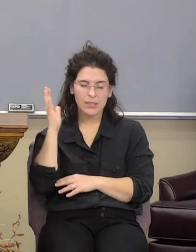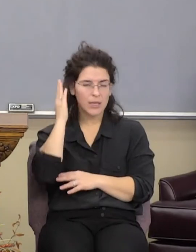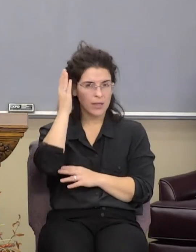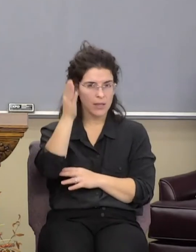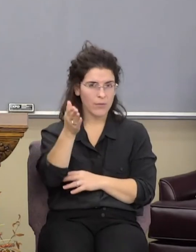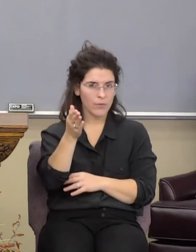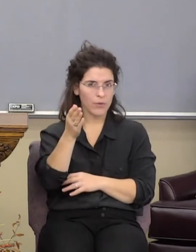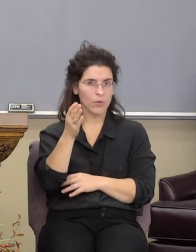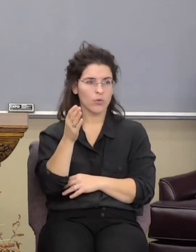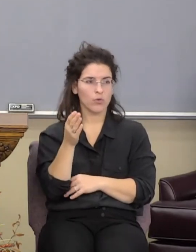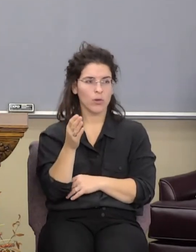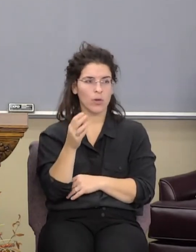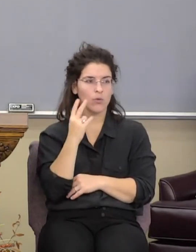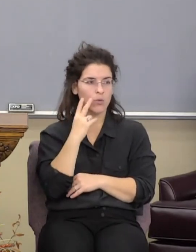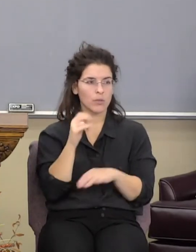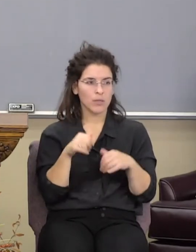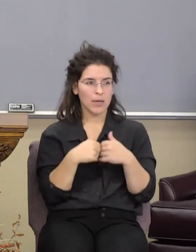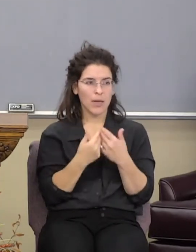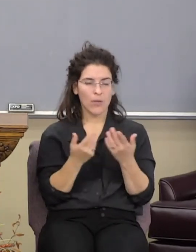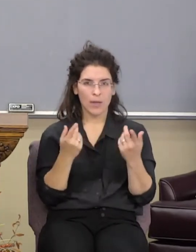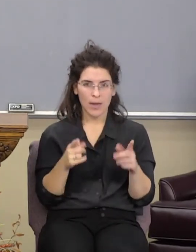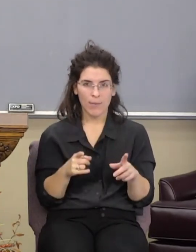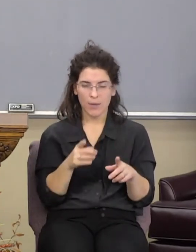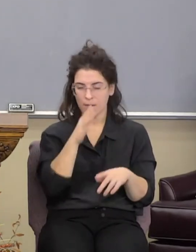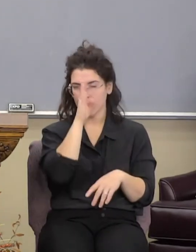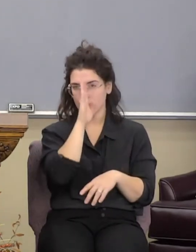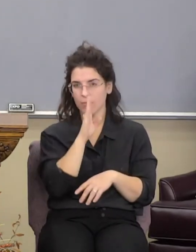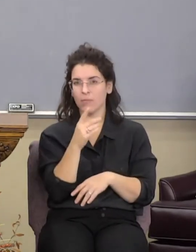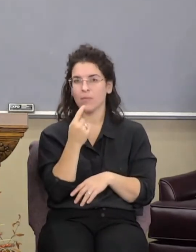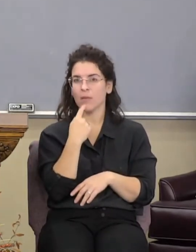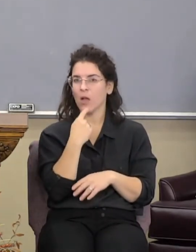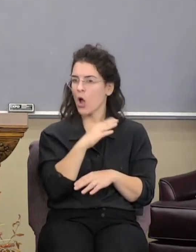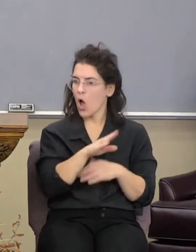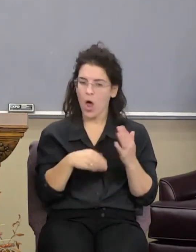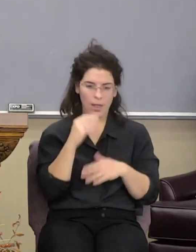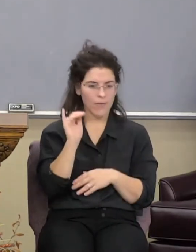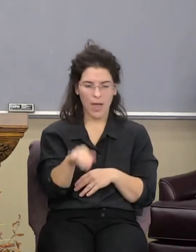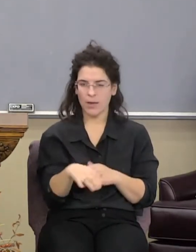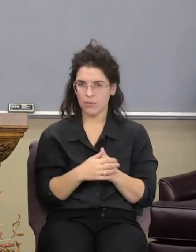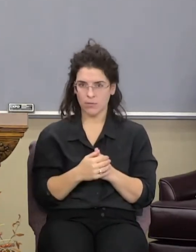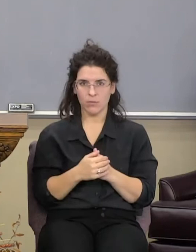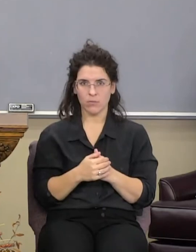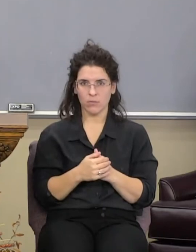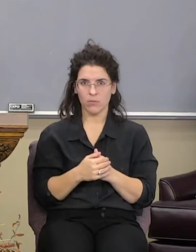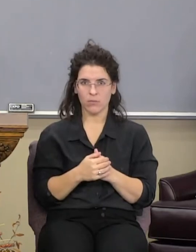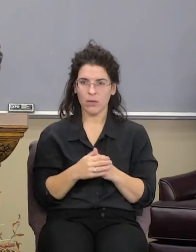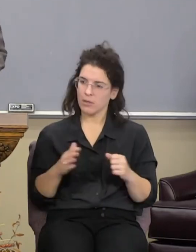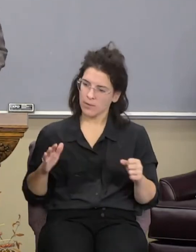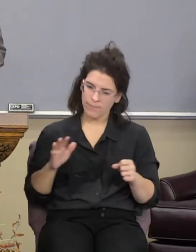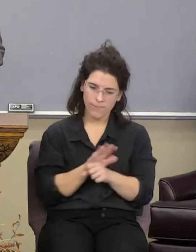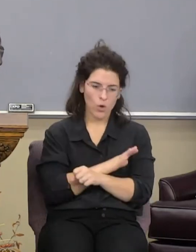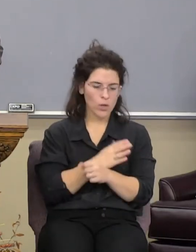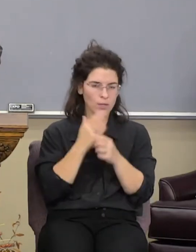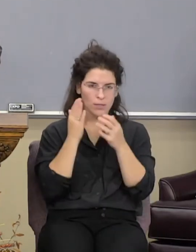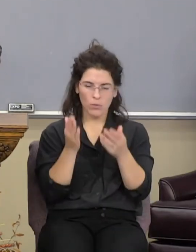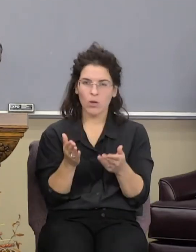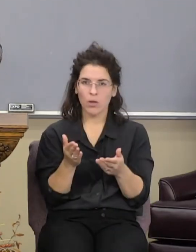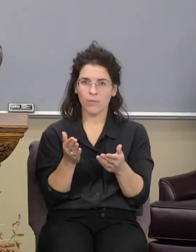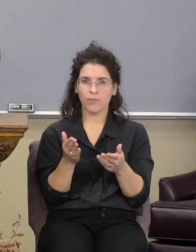future apple, and you see how it goes. God says all of it and the fullness